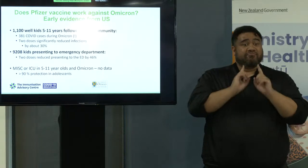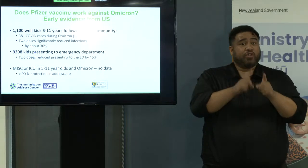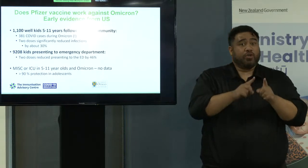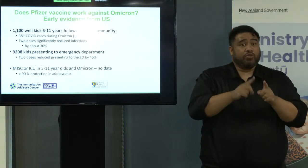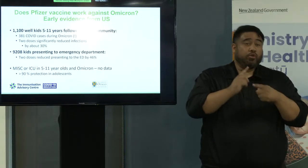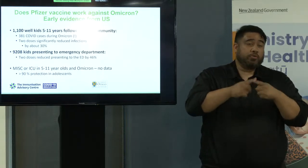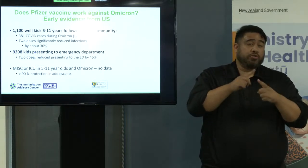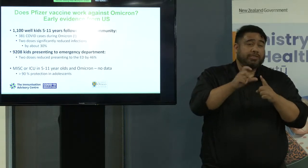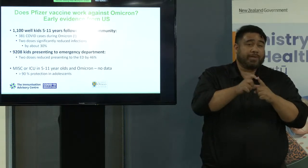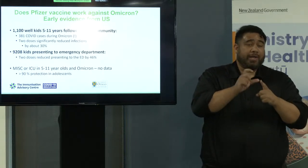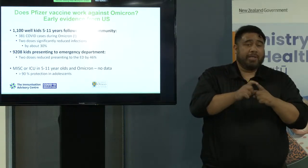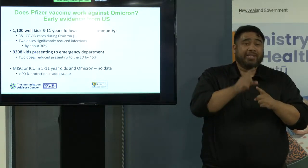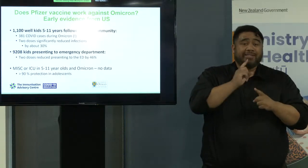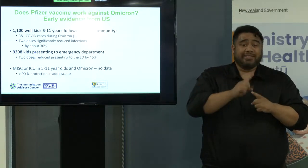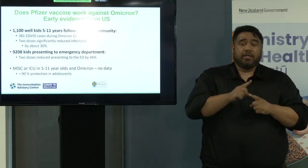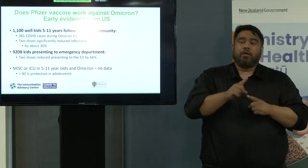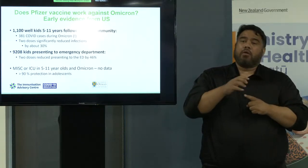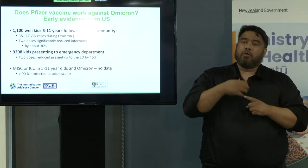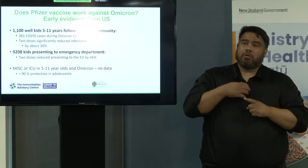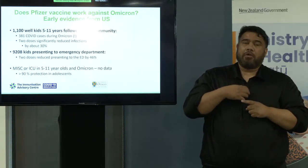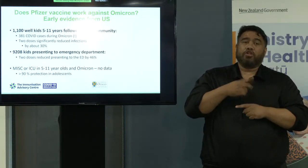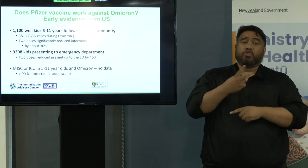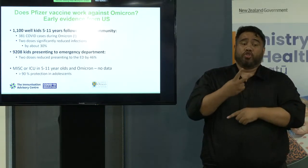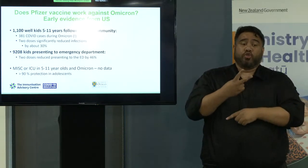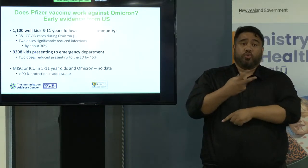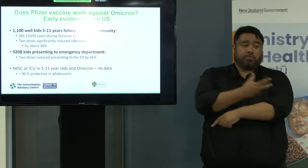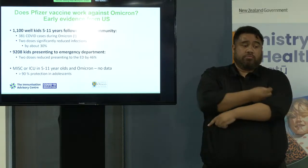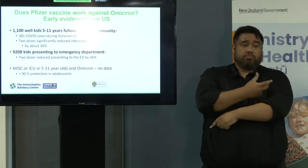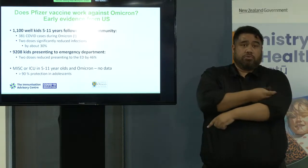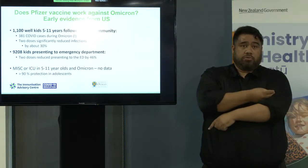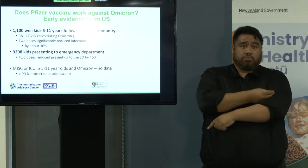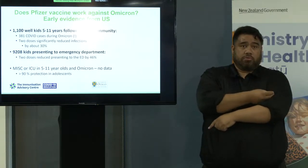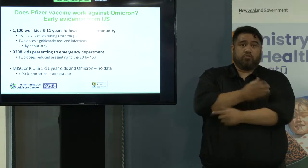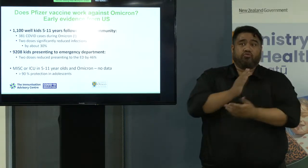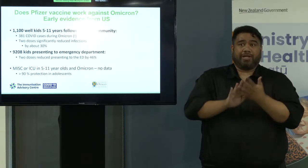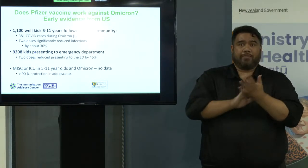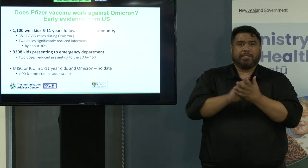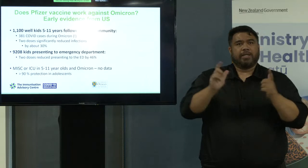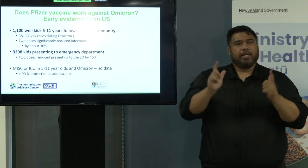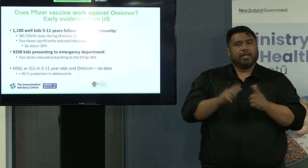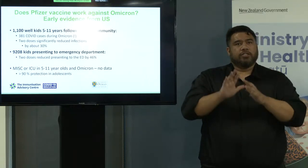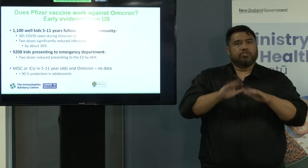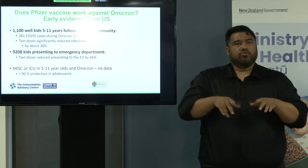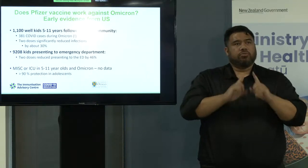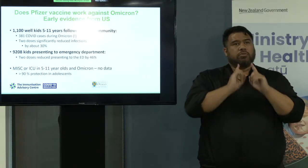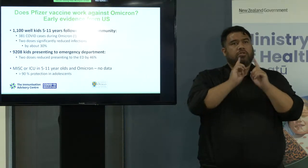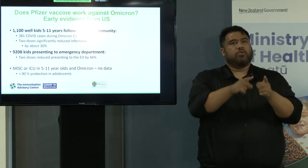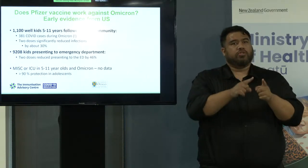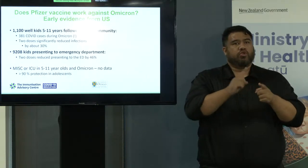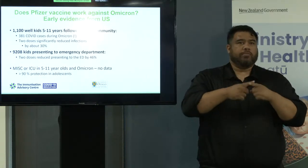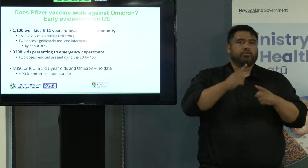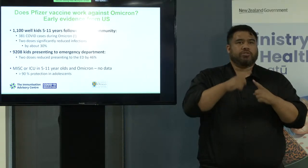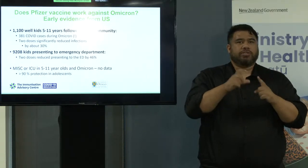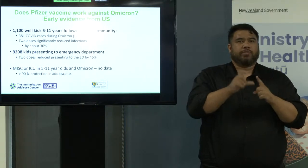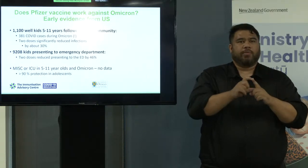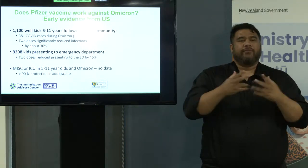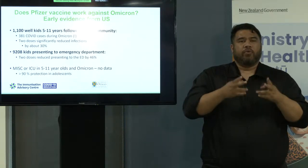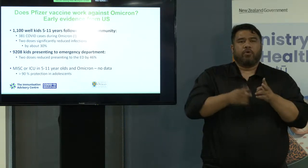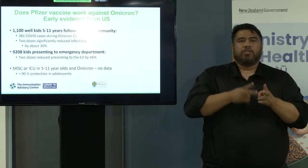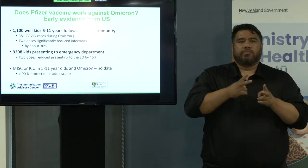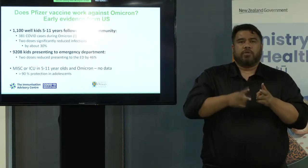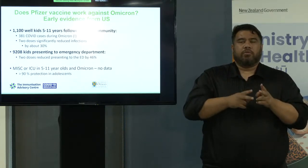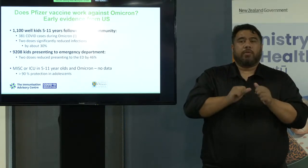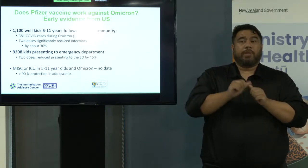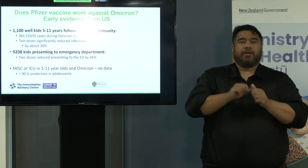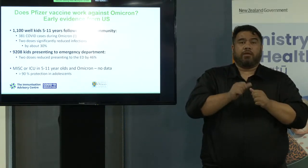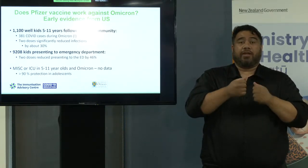2 doses cut back emergency department presentations, more effectively, so